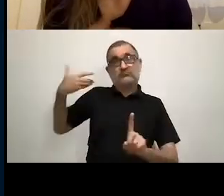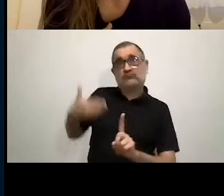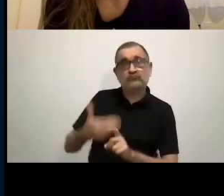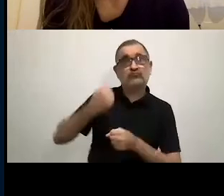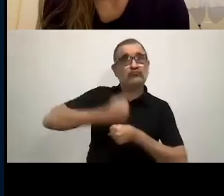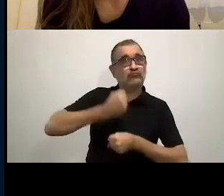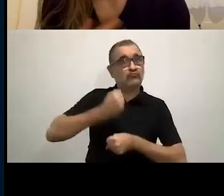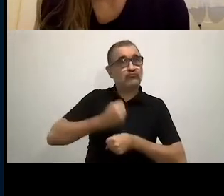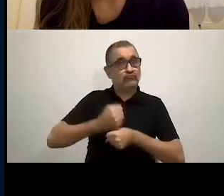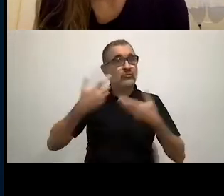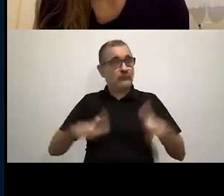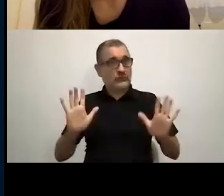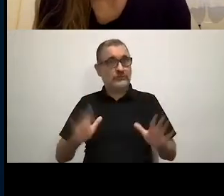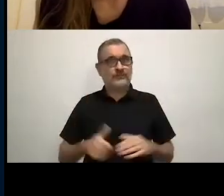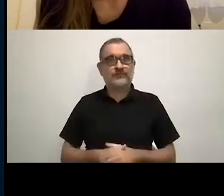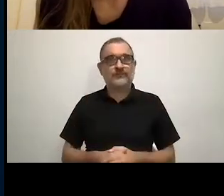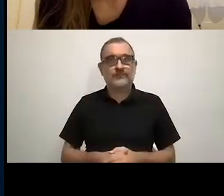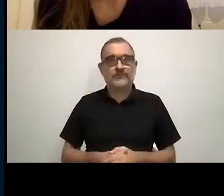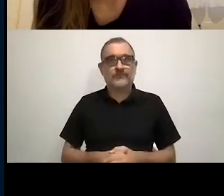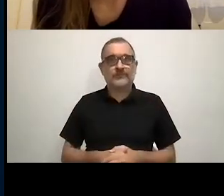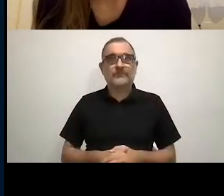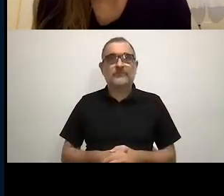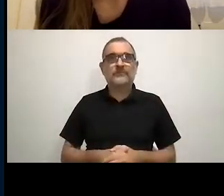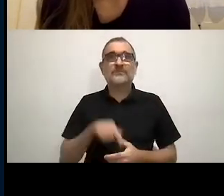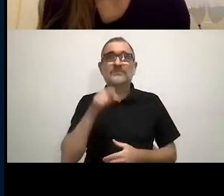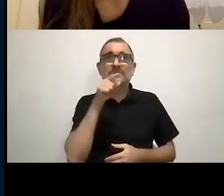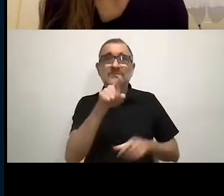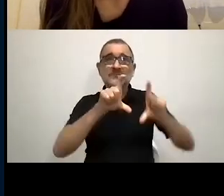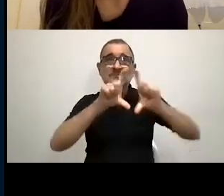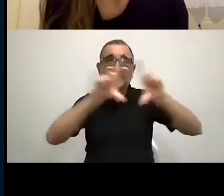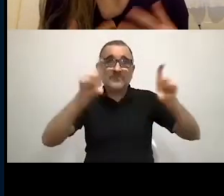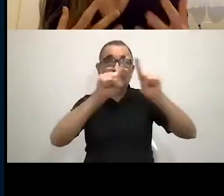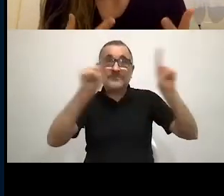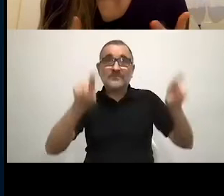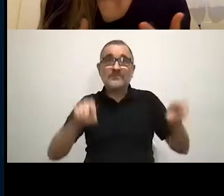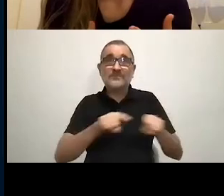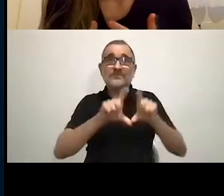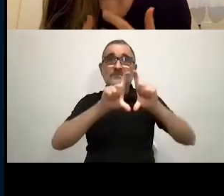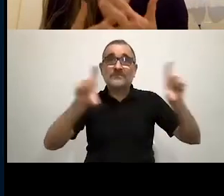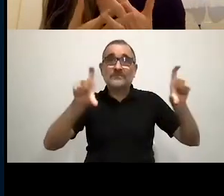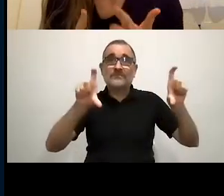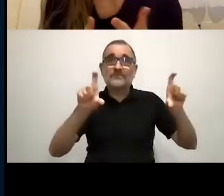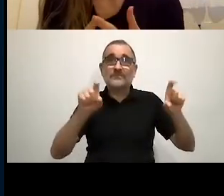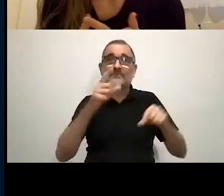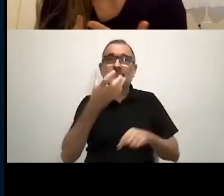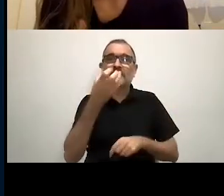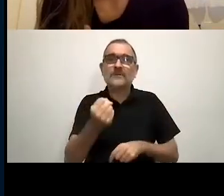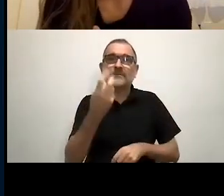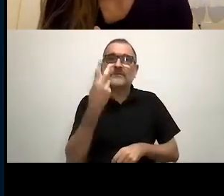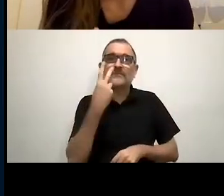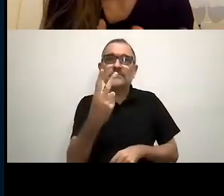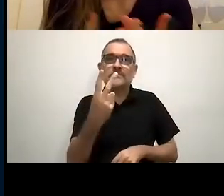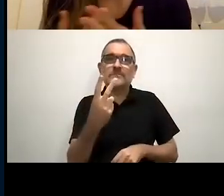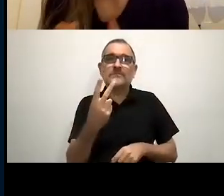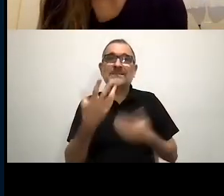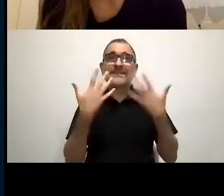okay, so this is part of the form where you would submit your professional development. So 10 hours directly related to international